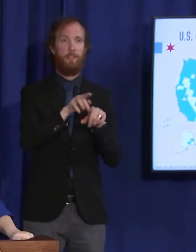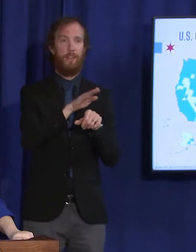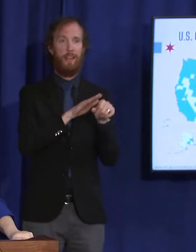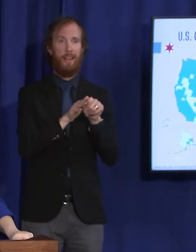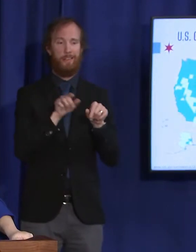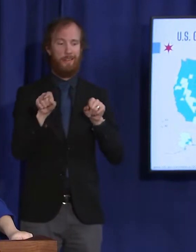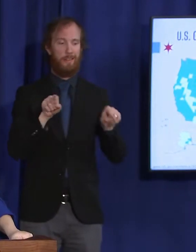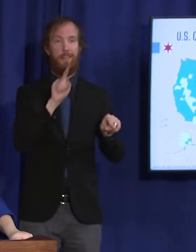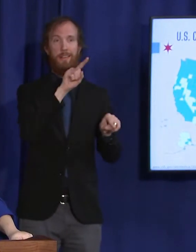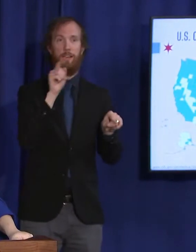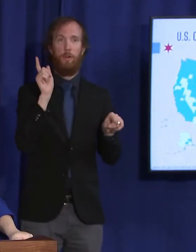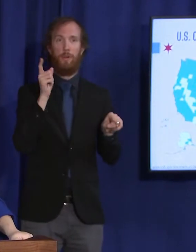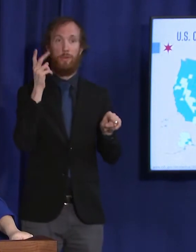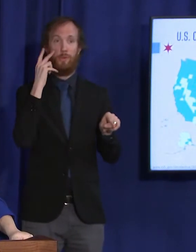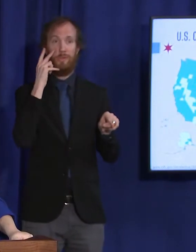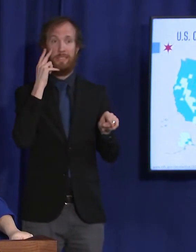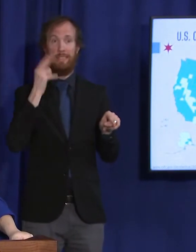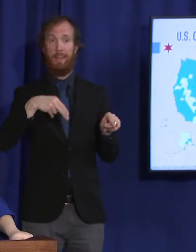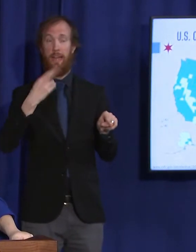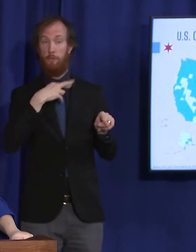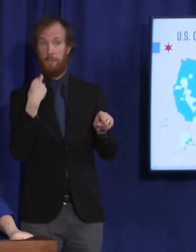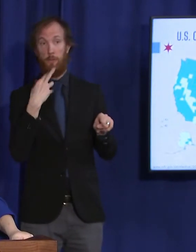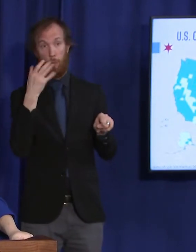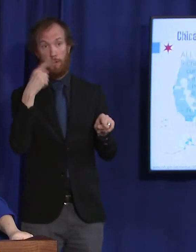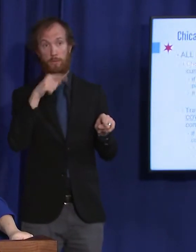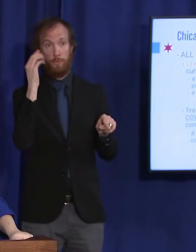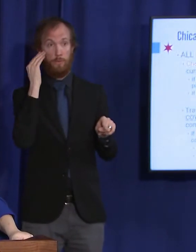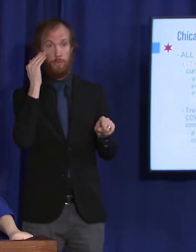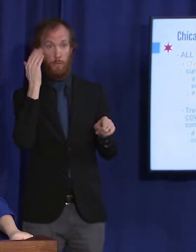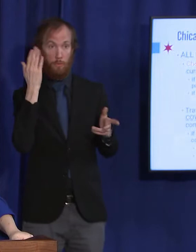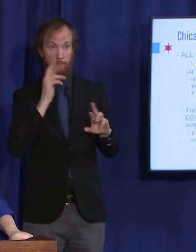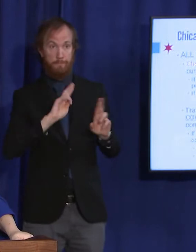we want folks to know that risk is high there.